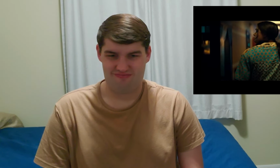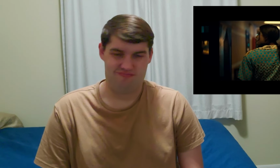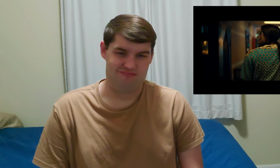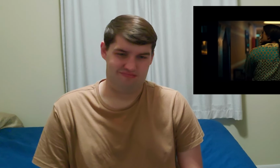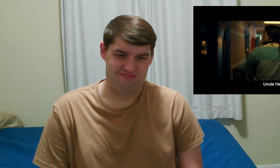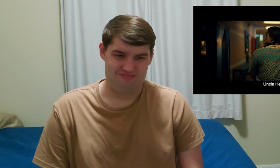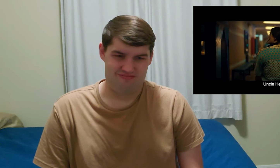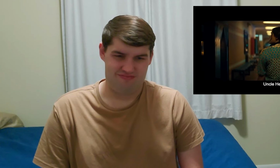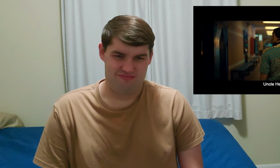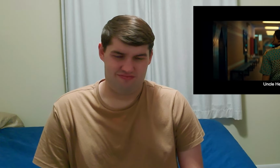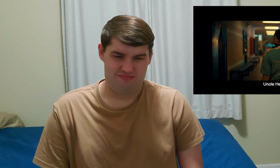Uncle Henry?